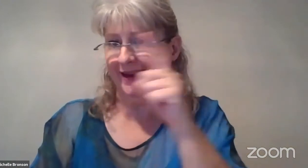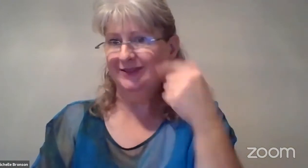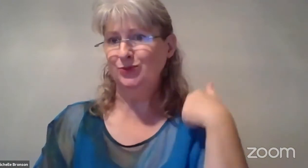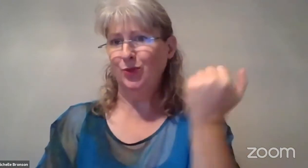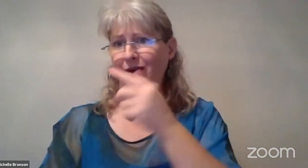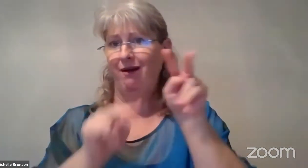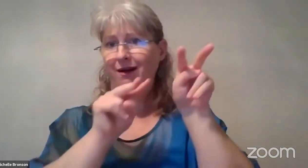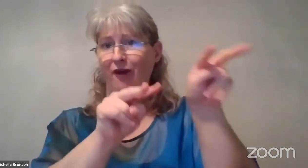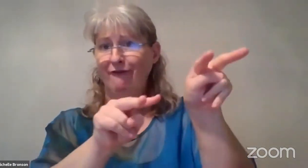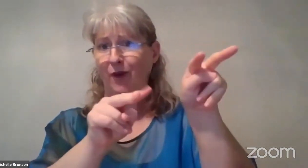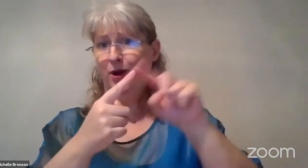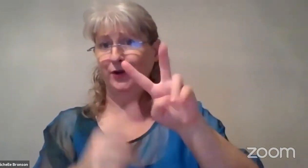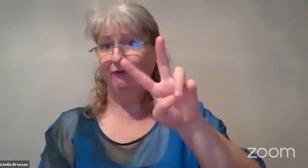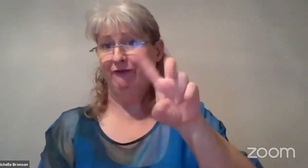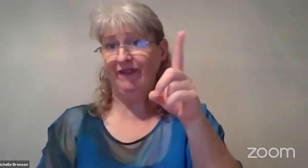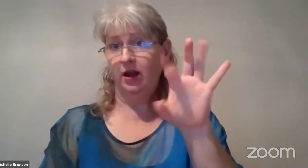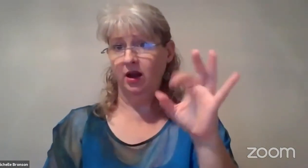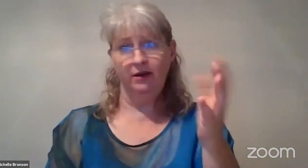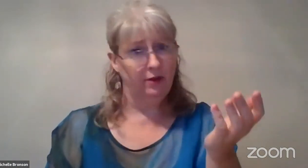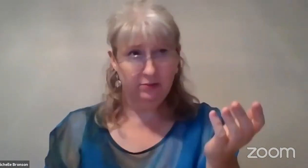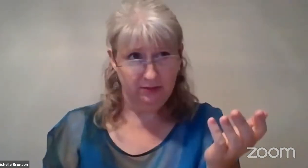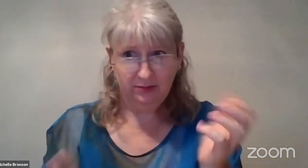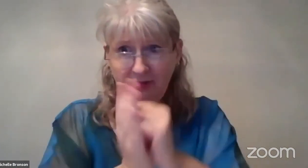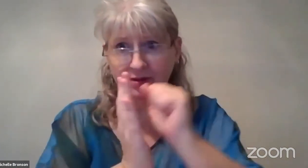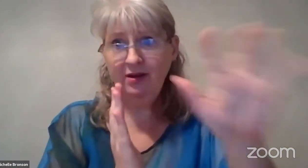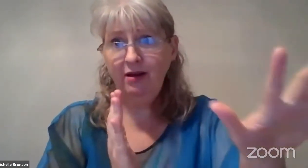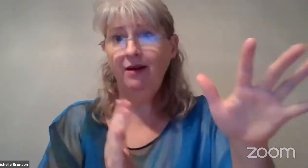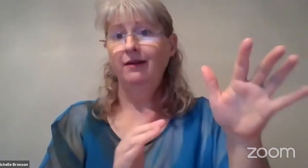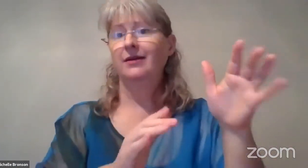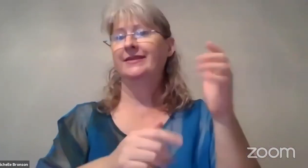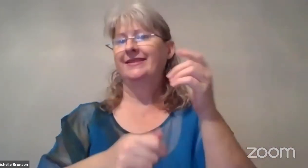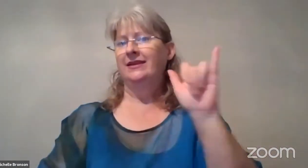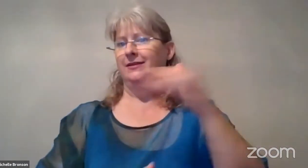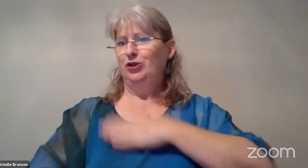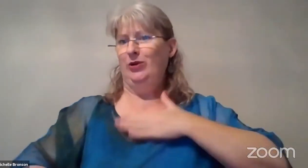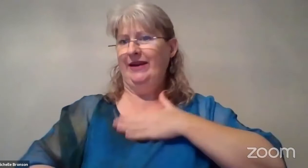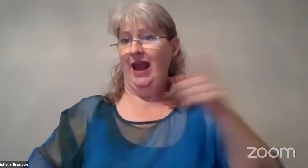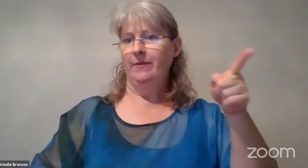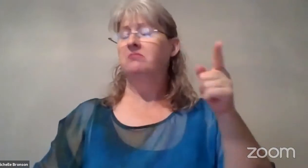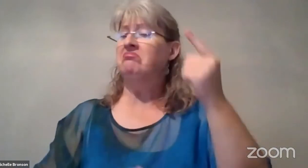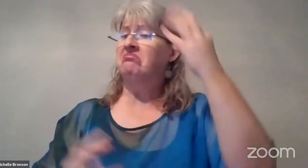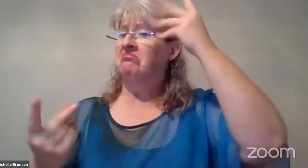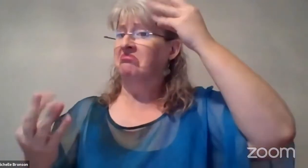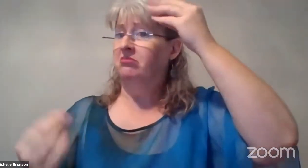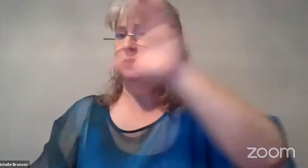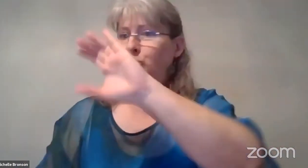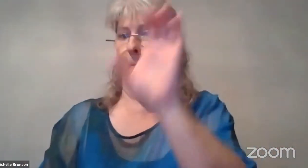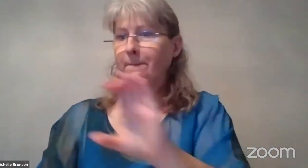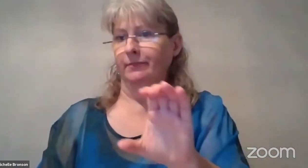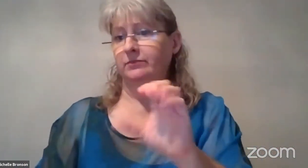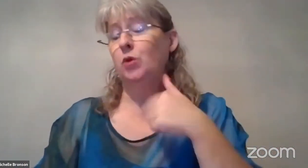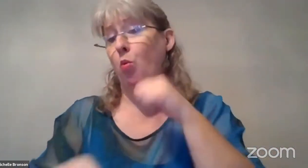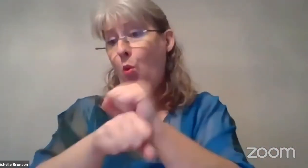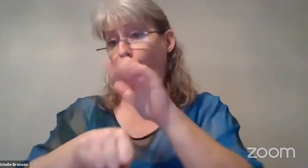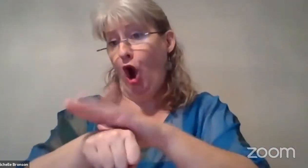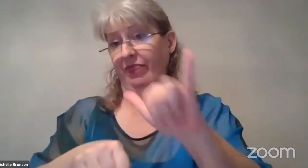the spirit in a positive way. With Valley Deaf Festival being removed, that's an annual